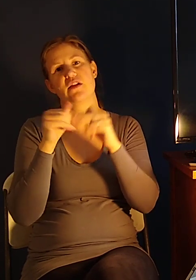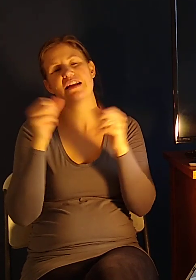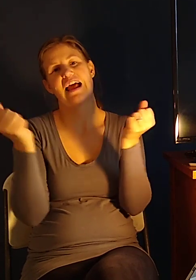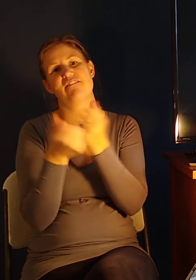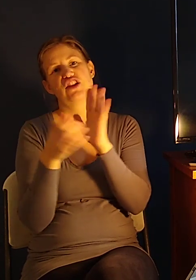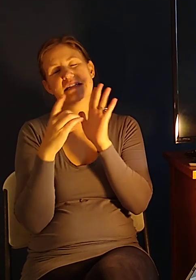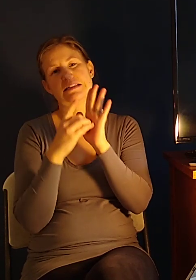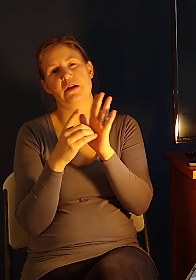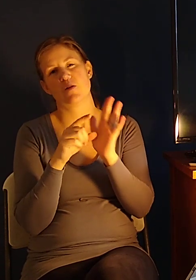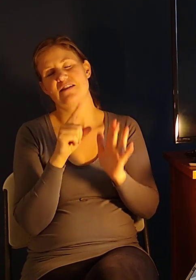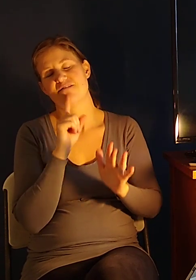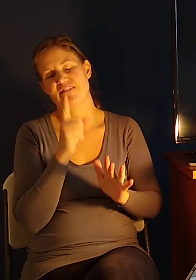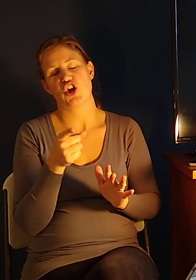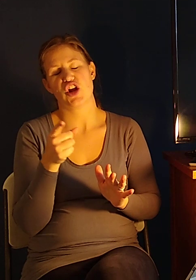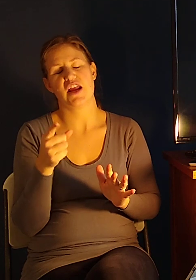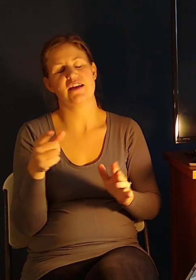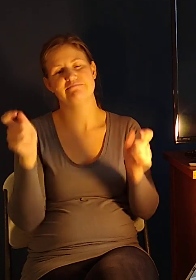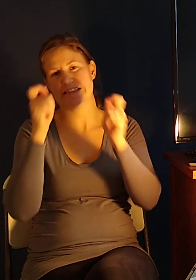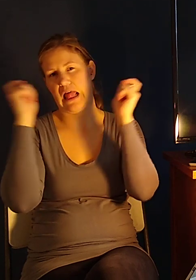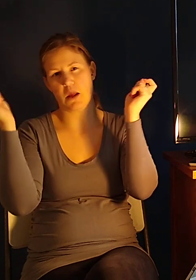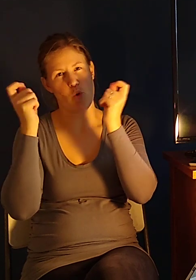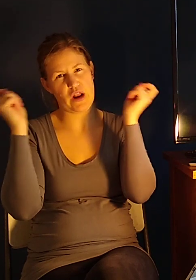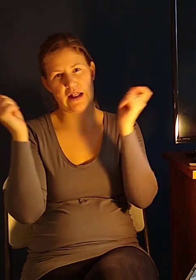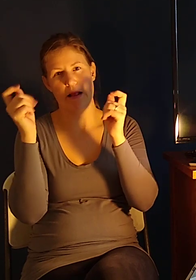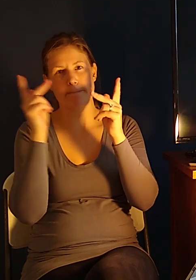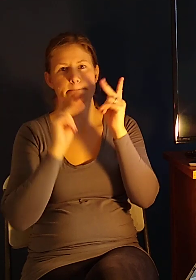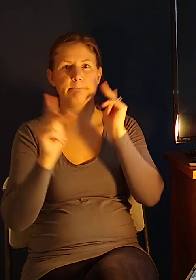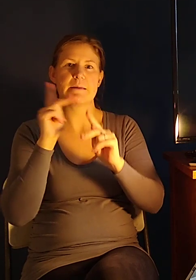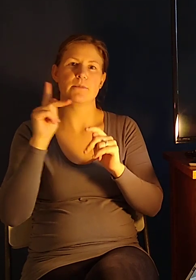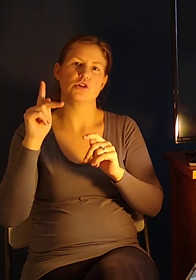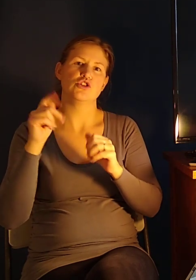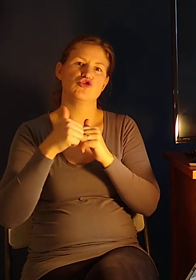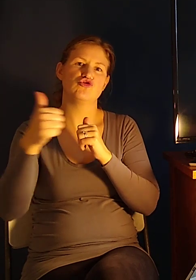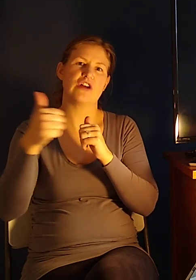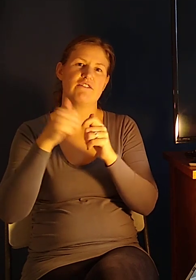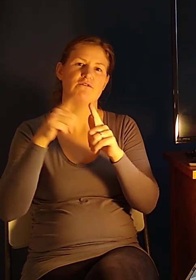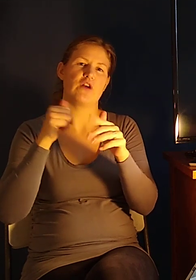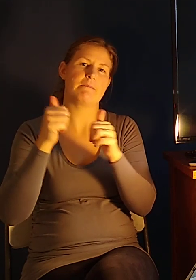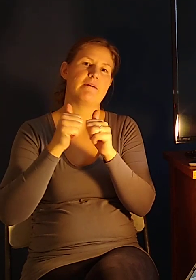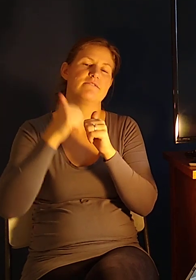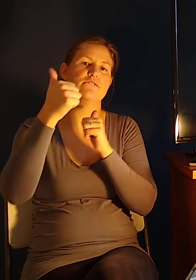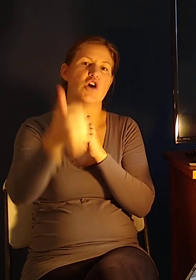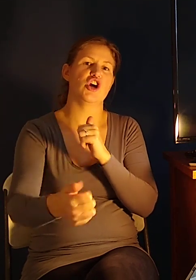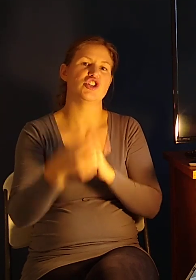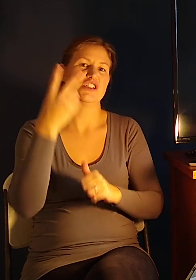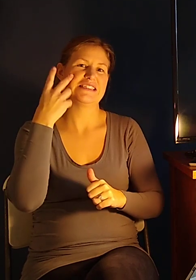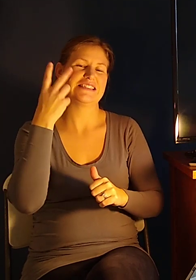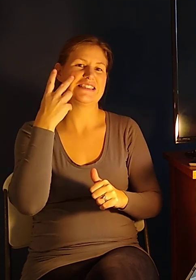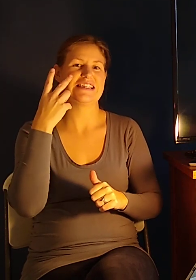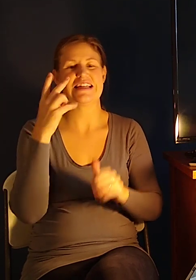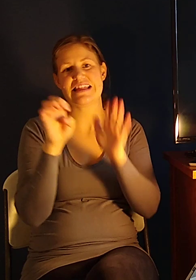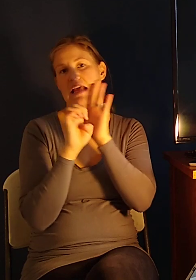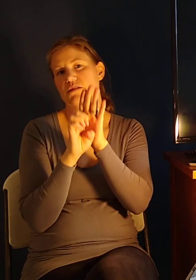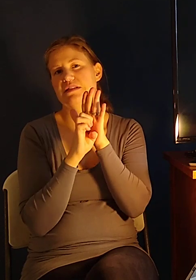was highly celebrated. People traveled from far to see the exposition.